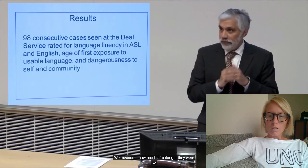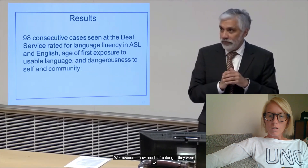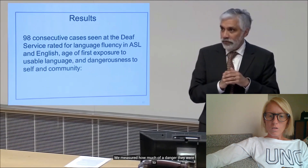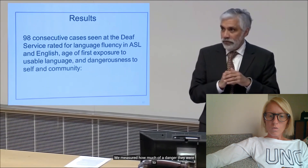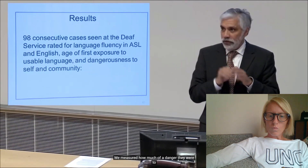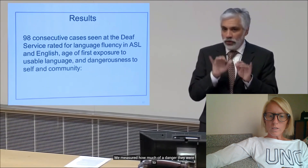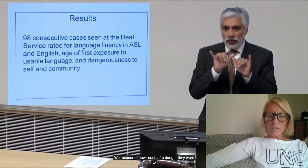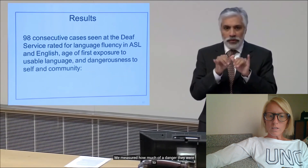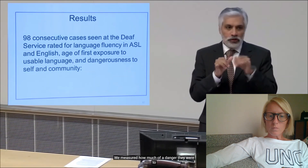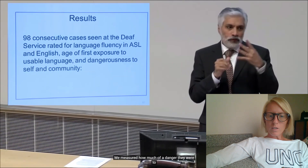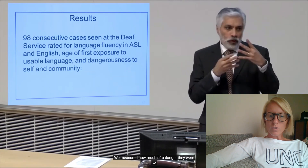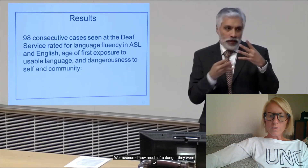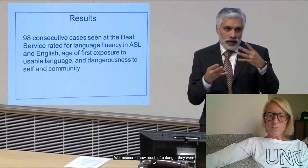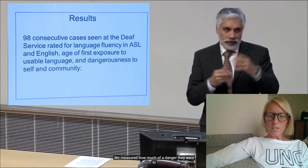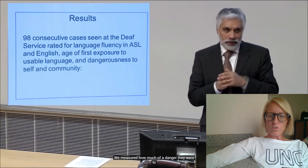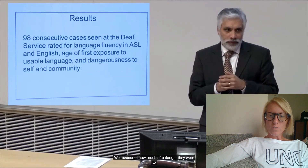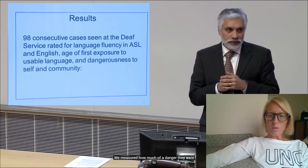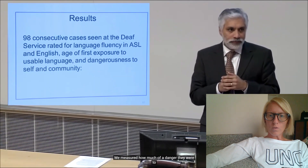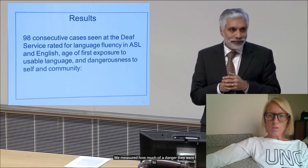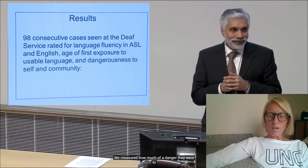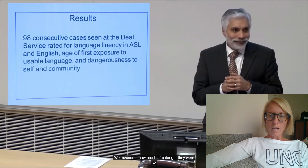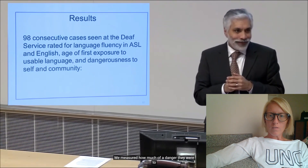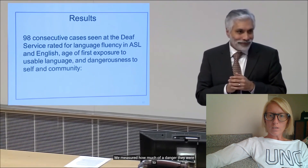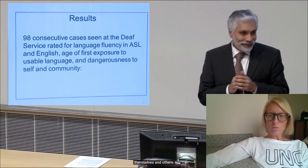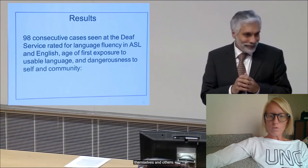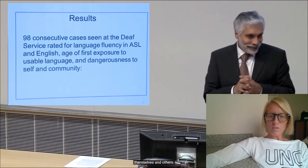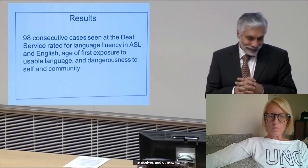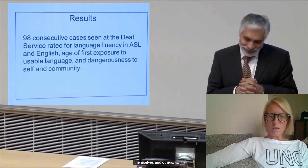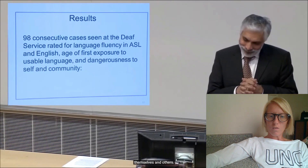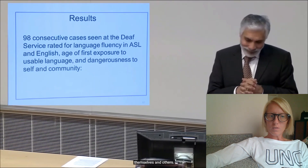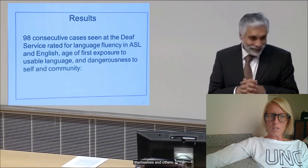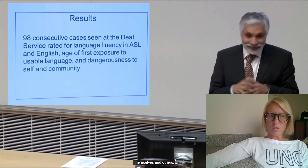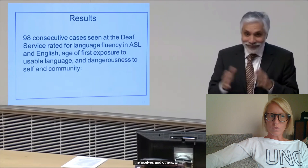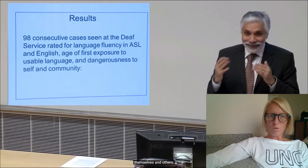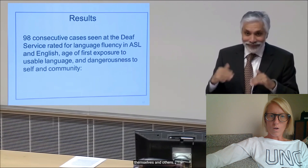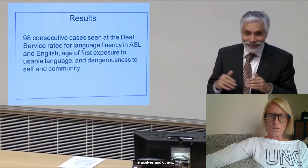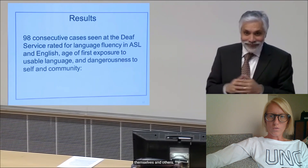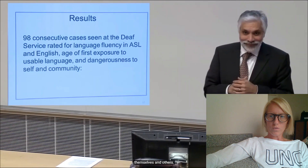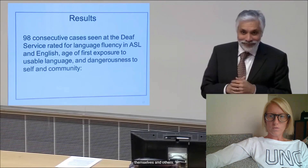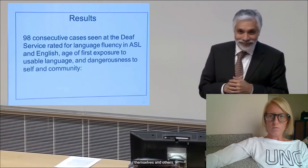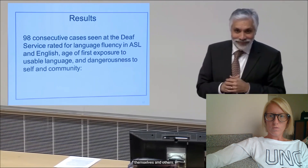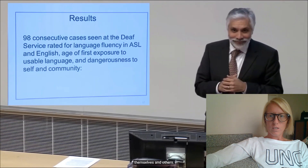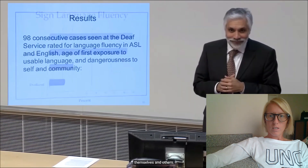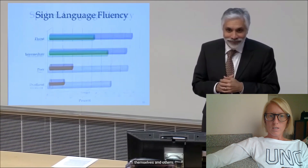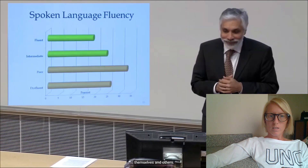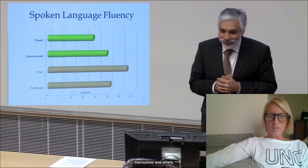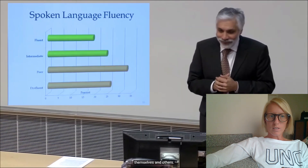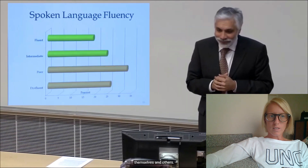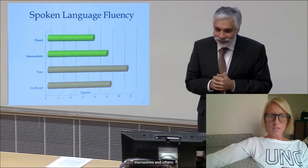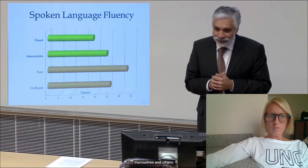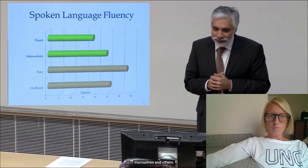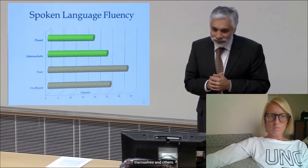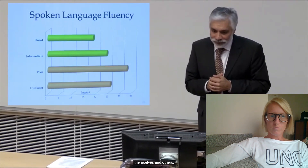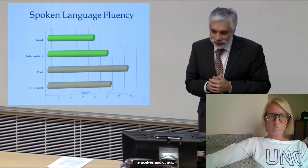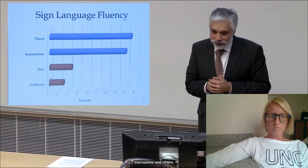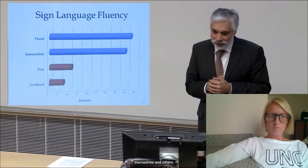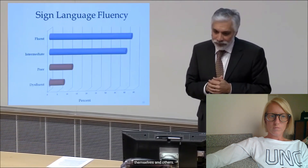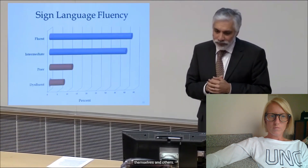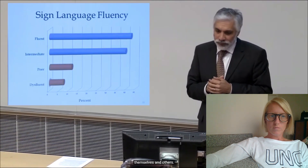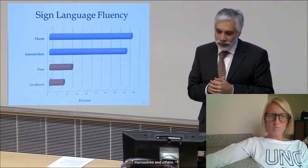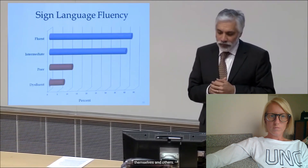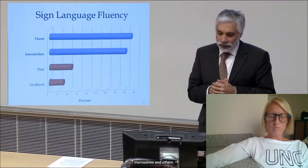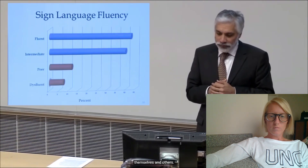We measured We measured the danger how much of a they danger they were to having themselves and others. And to others. Next slide.